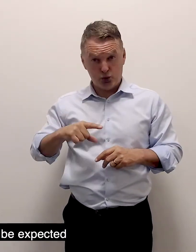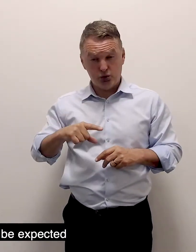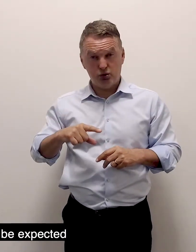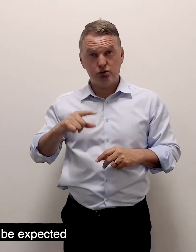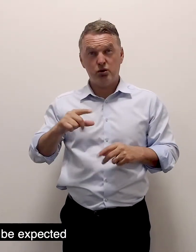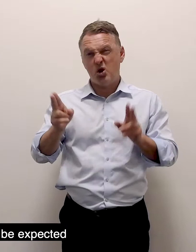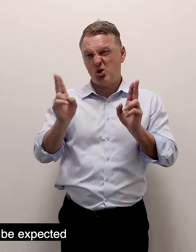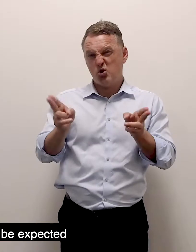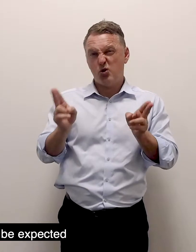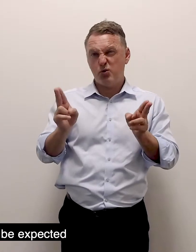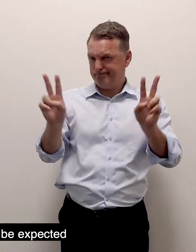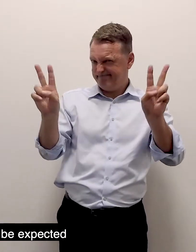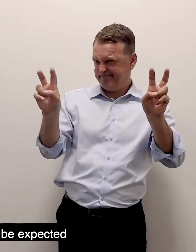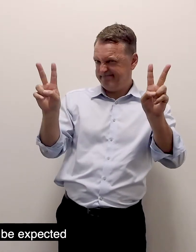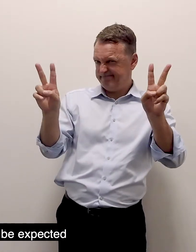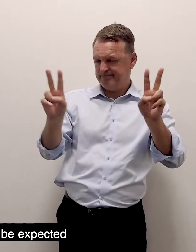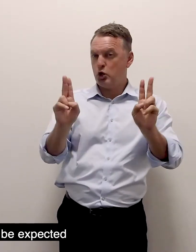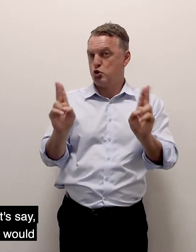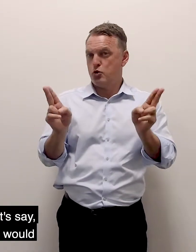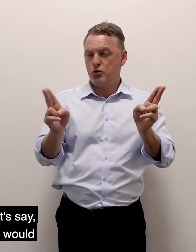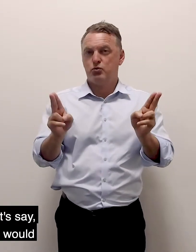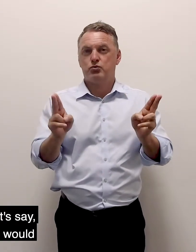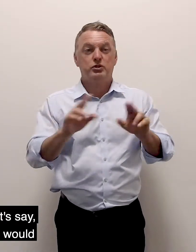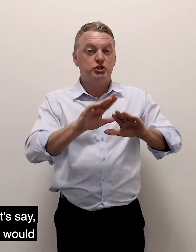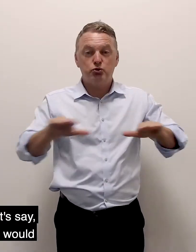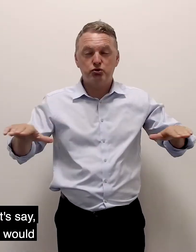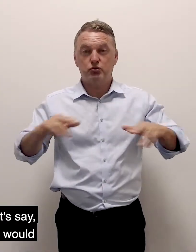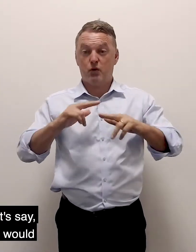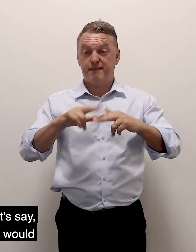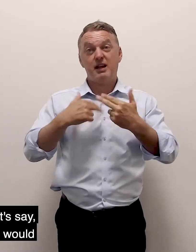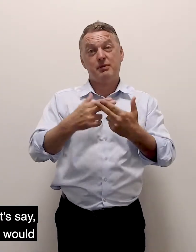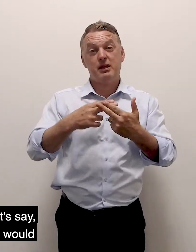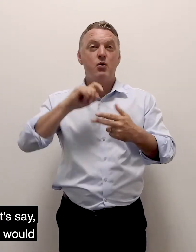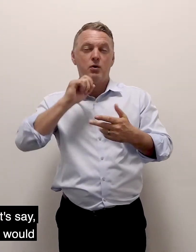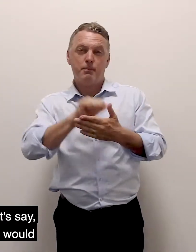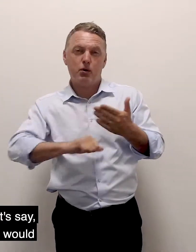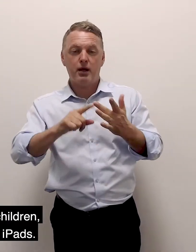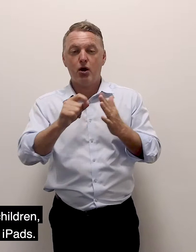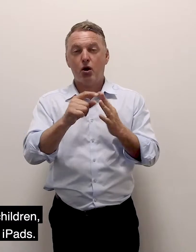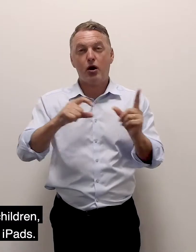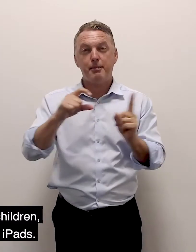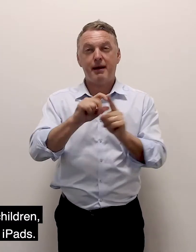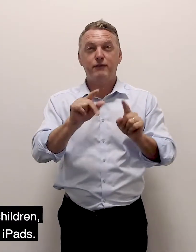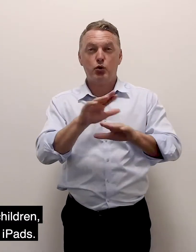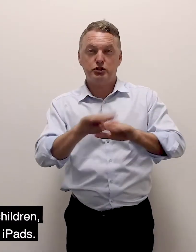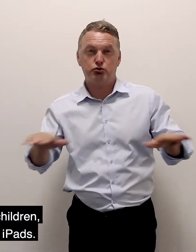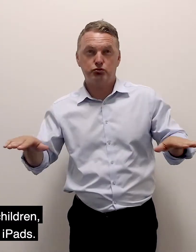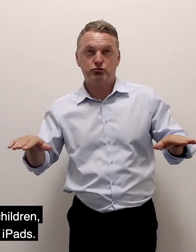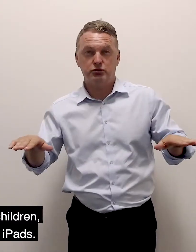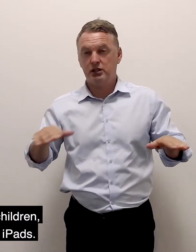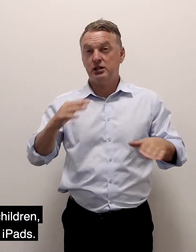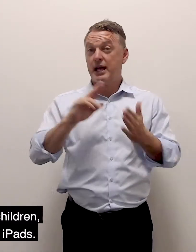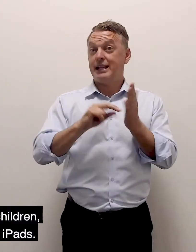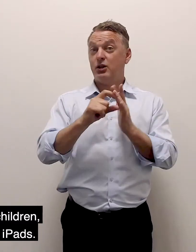but because it could be expected, normal in quotes, let's say, yep. that a lot of families would fund iPads for their